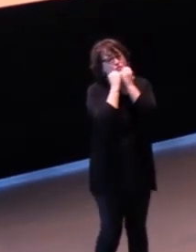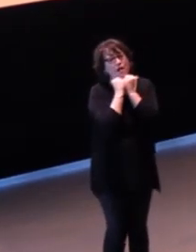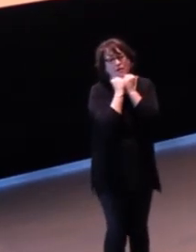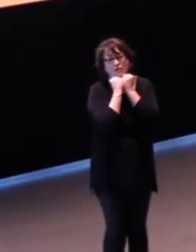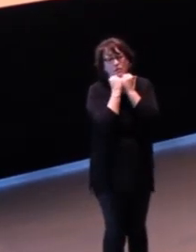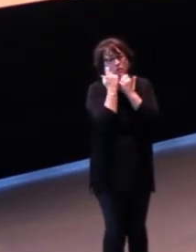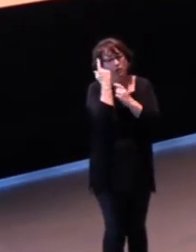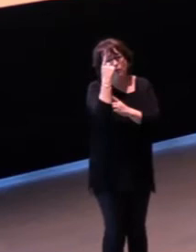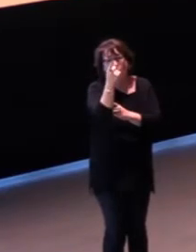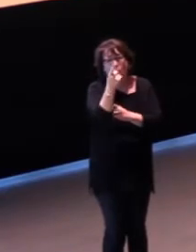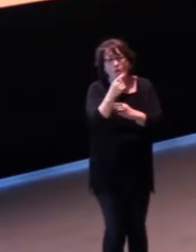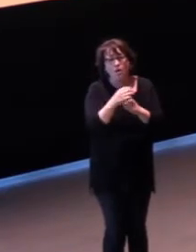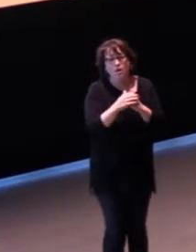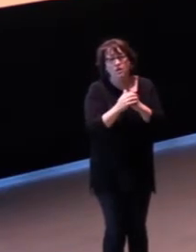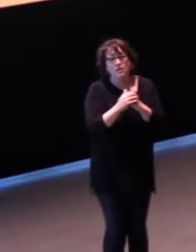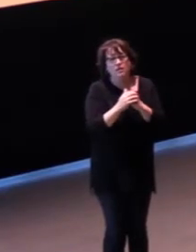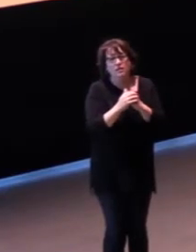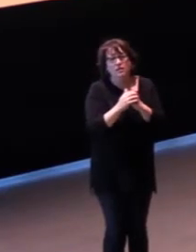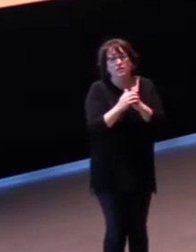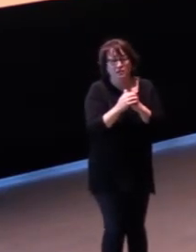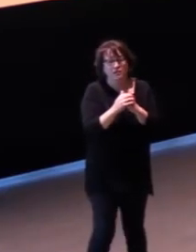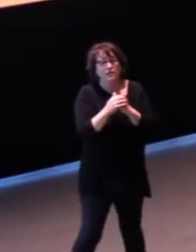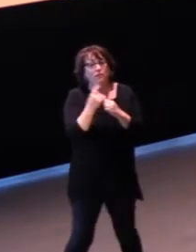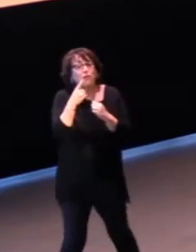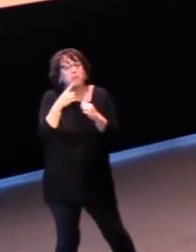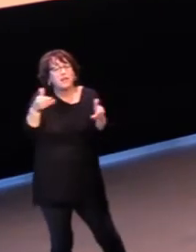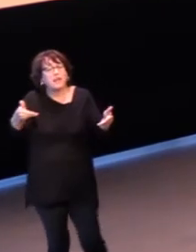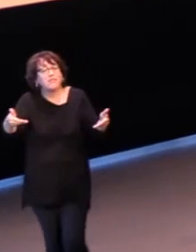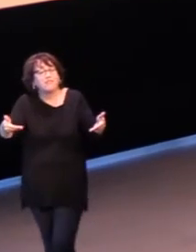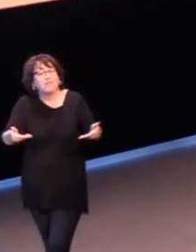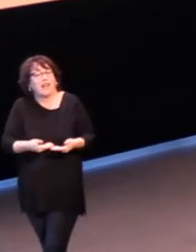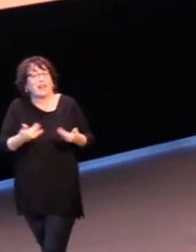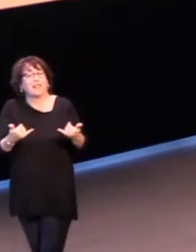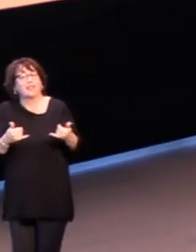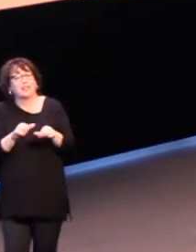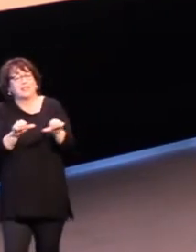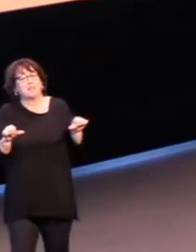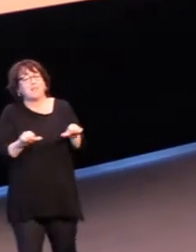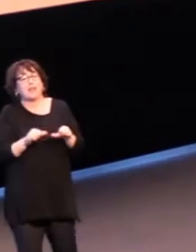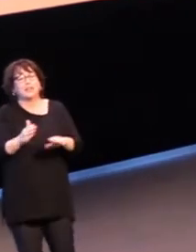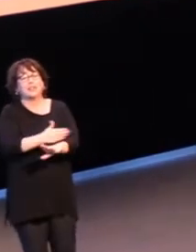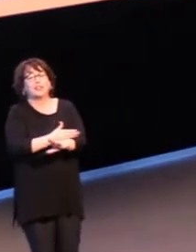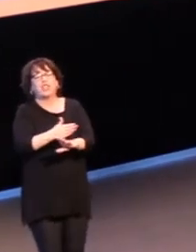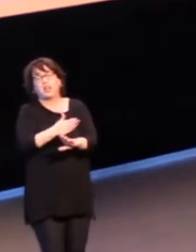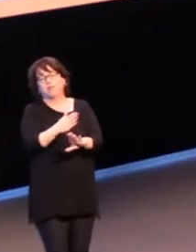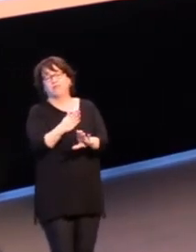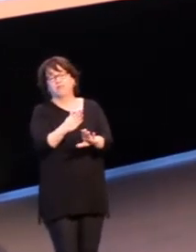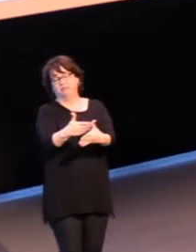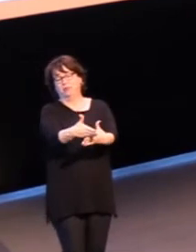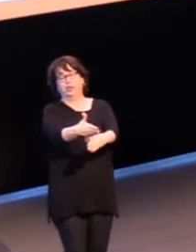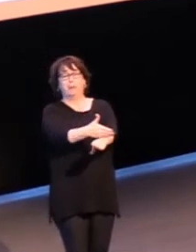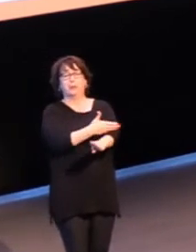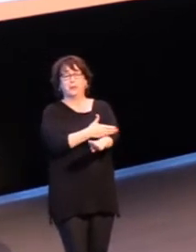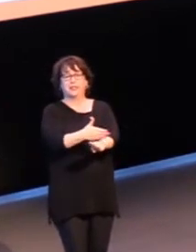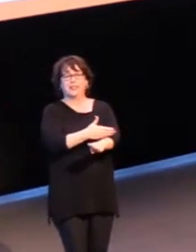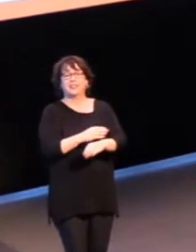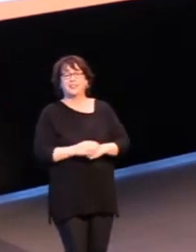for being invited into this space to share some music